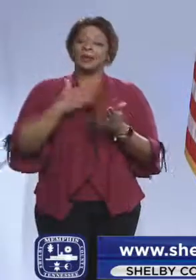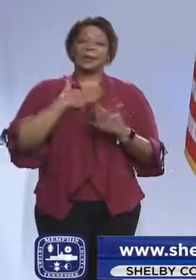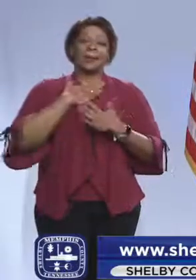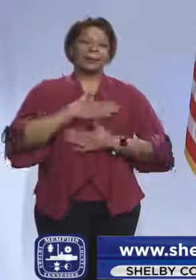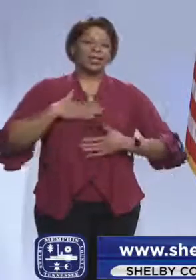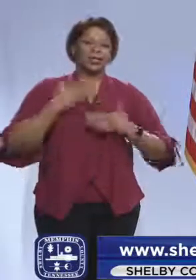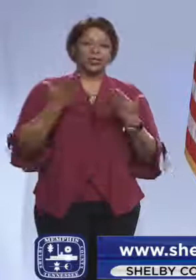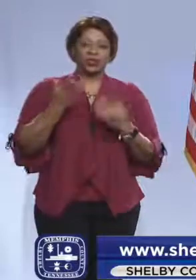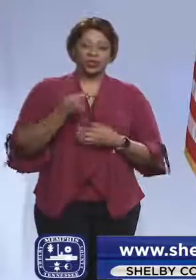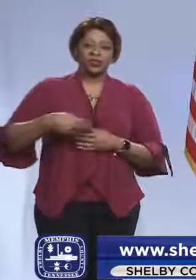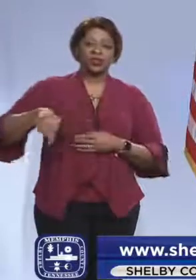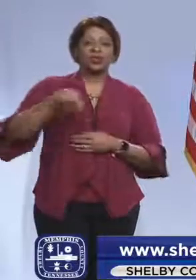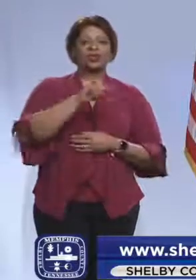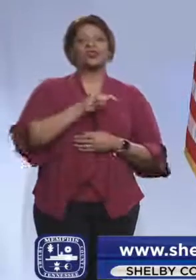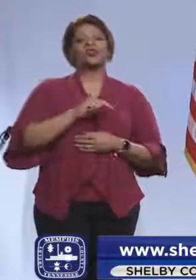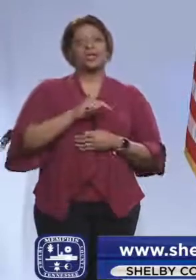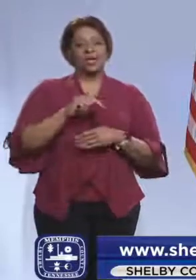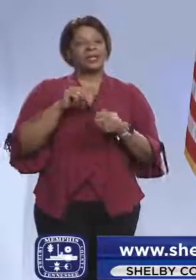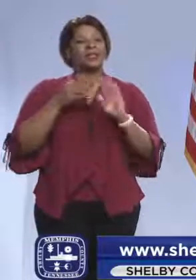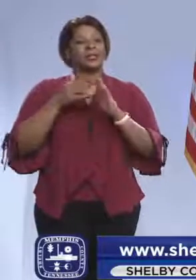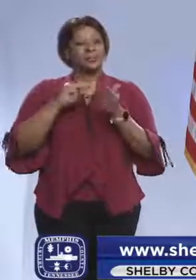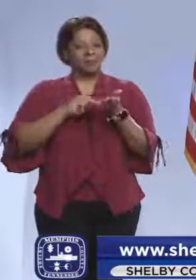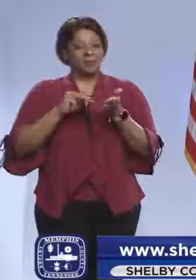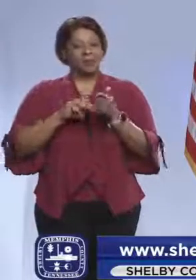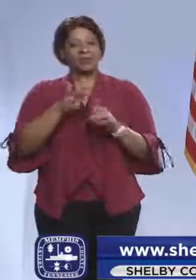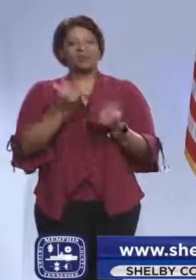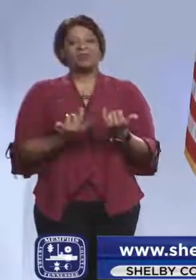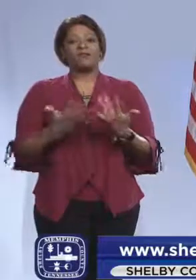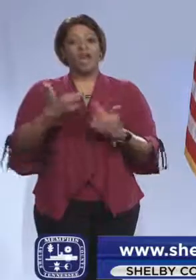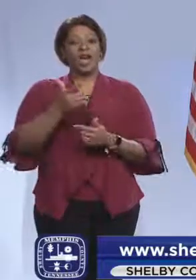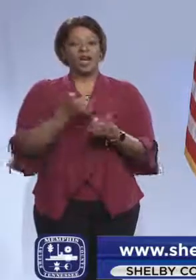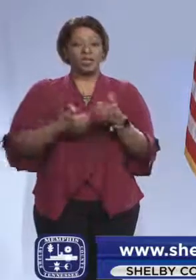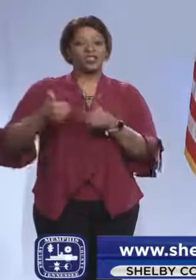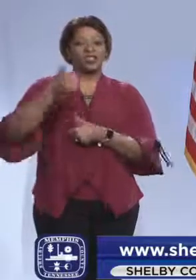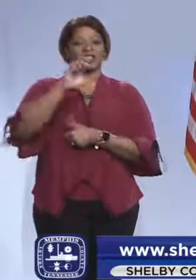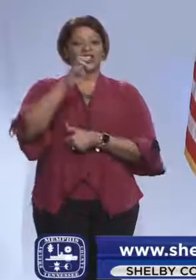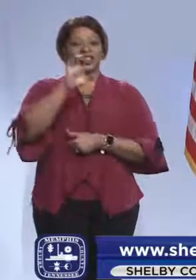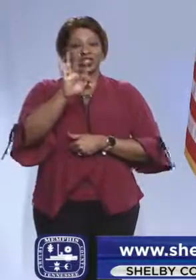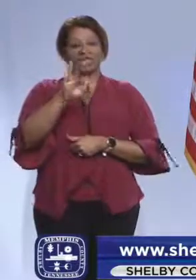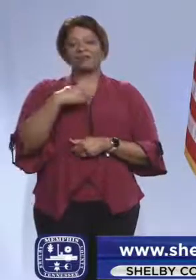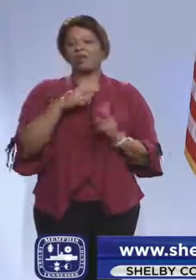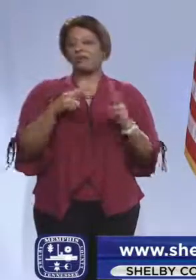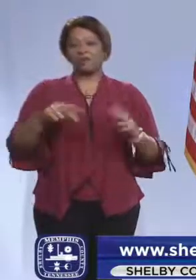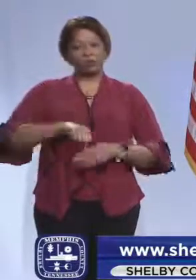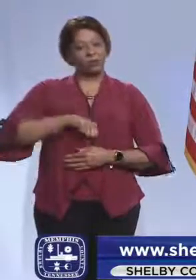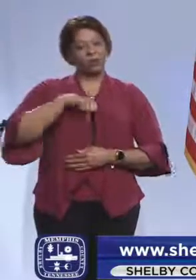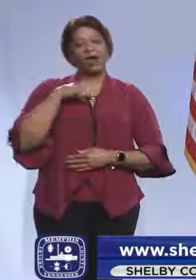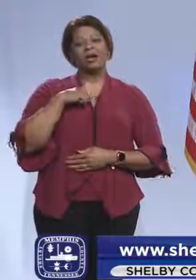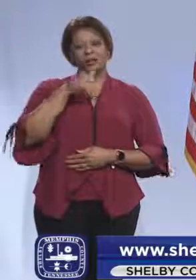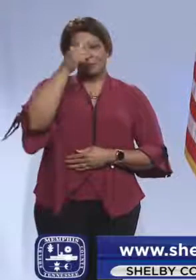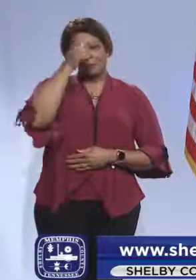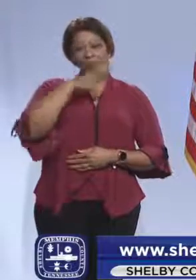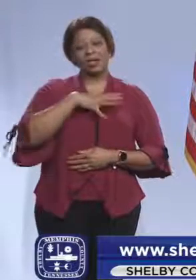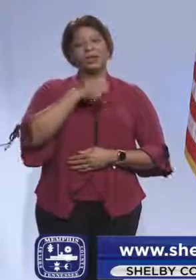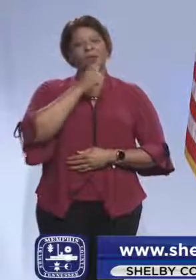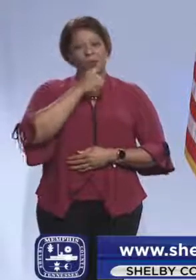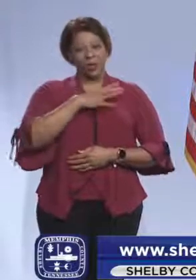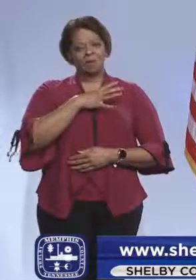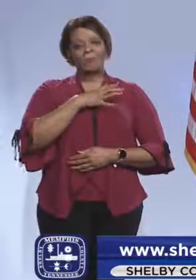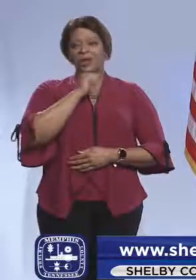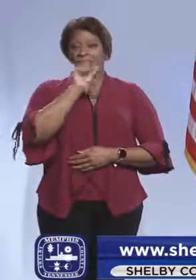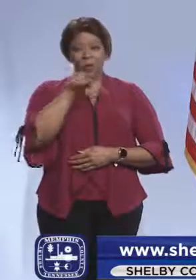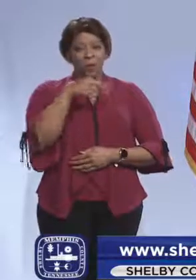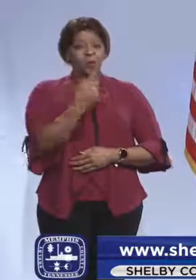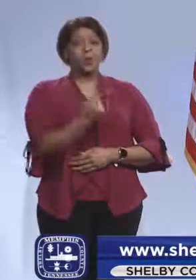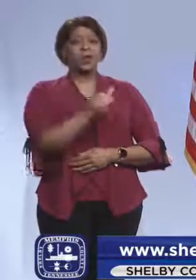to serve you, the citizens of Memphis, as your fire chief. And like I said, I'm very proud of the men and women, not only